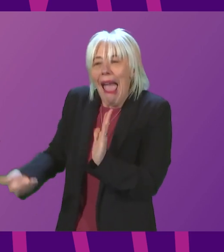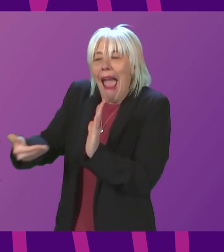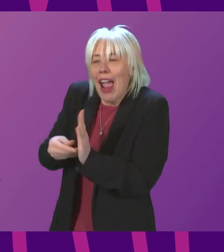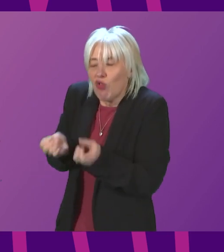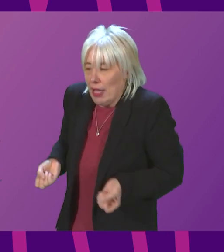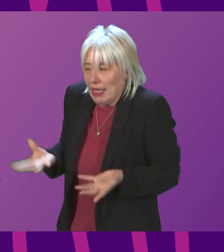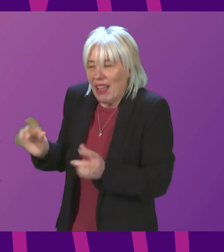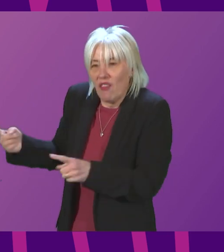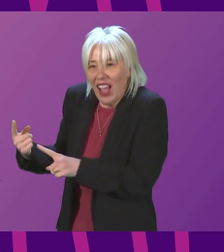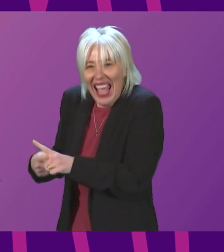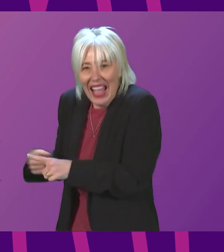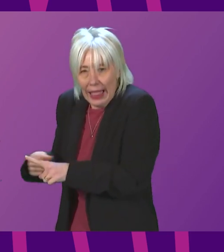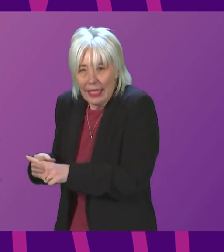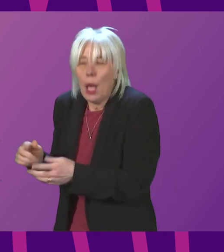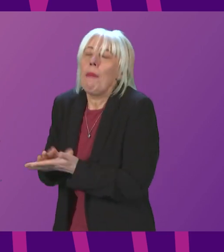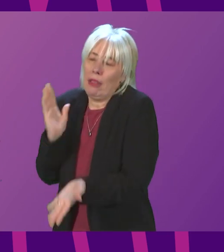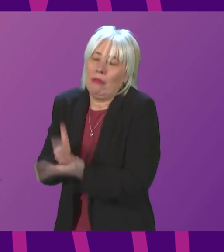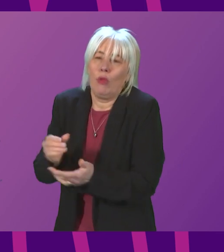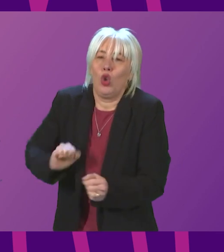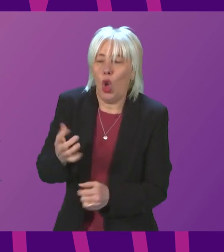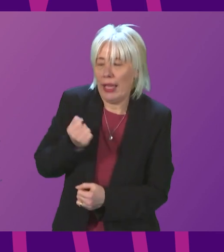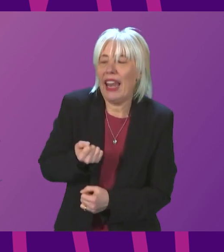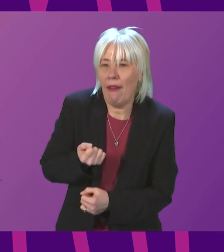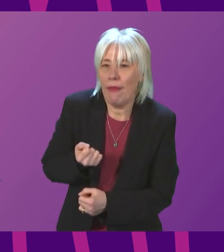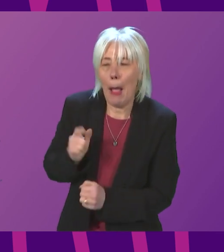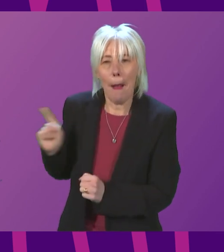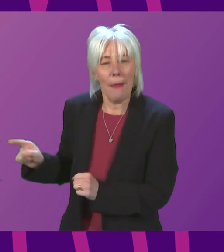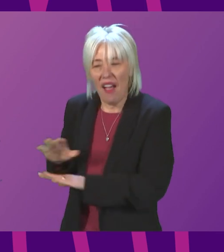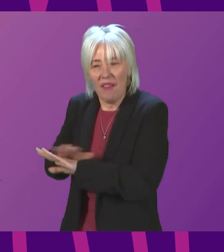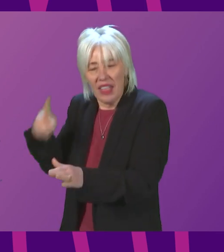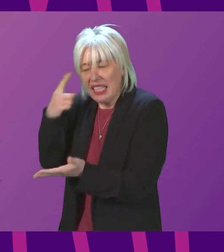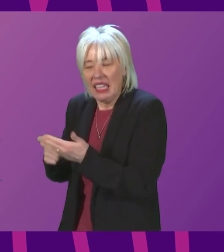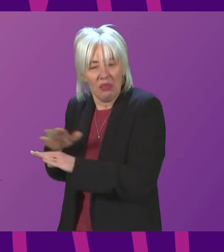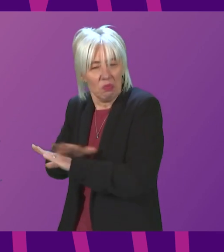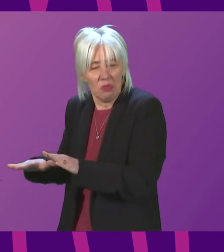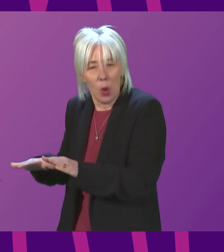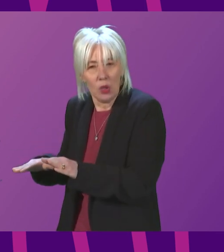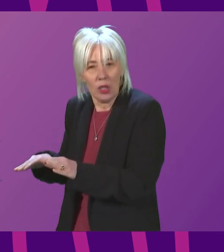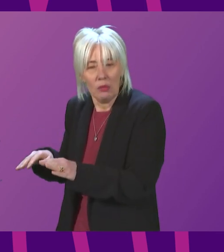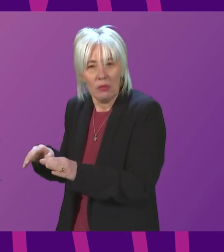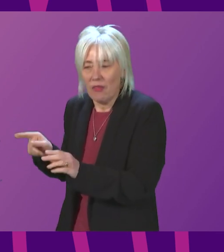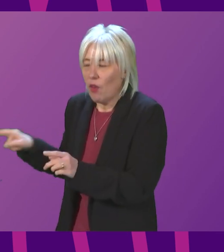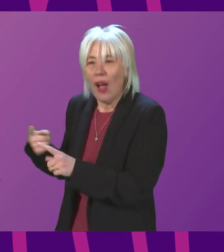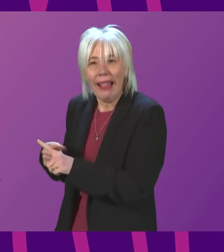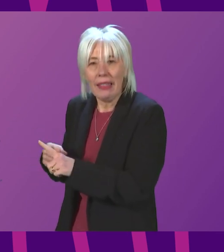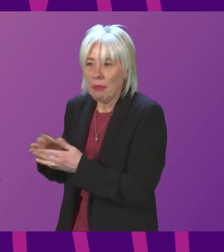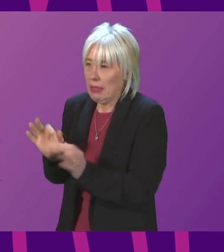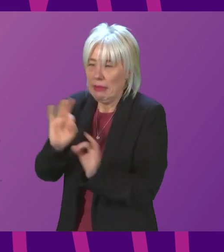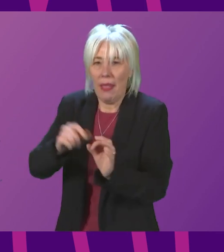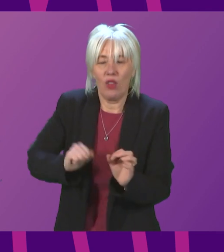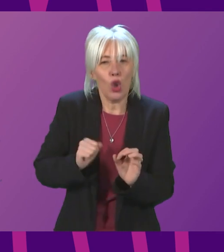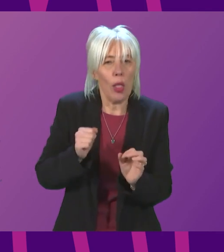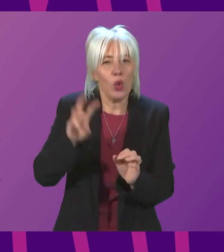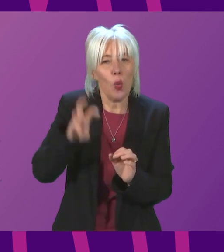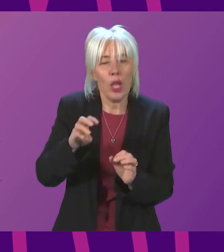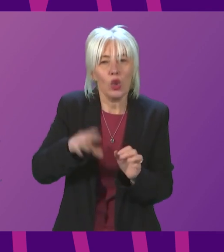these decisions but don't provide any new money to support them then there is no resource made available to Scotland, Wales in Northern Ireland. I'm not